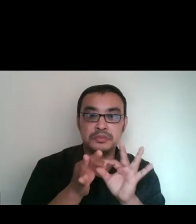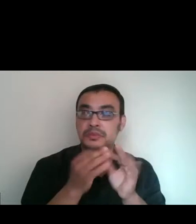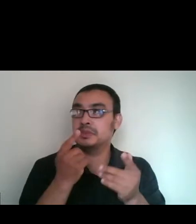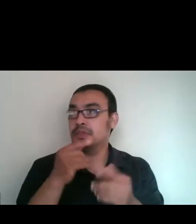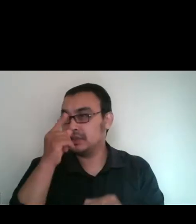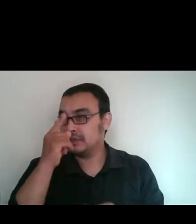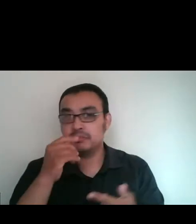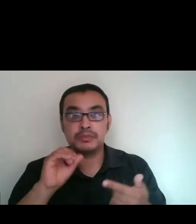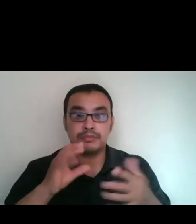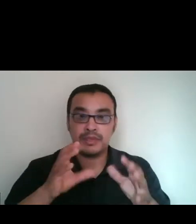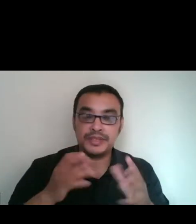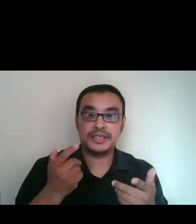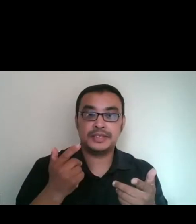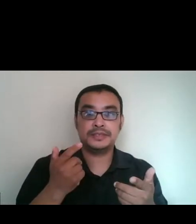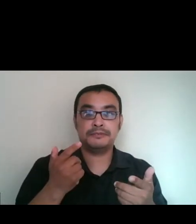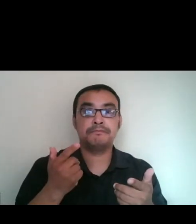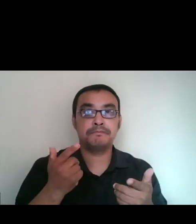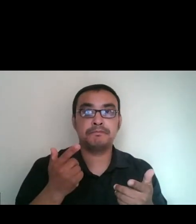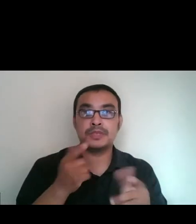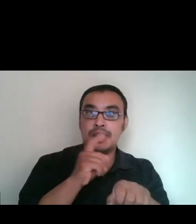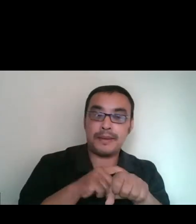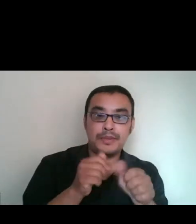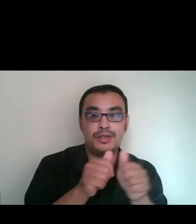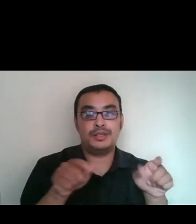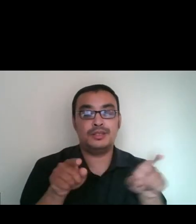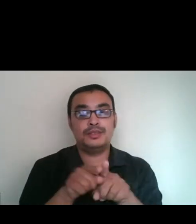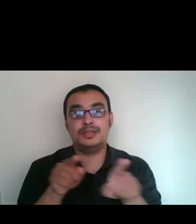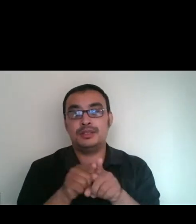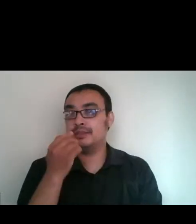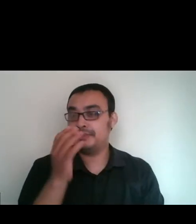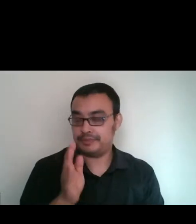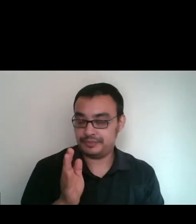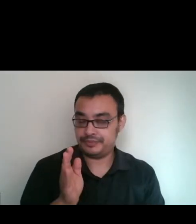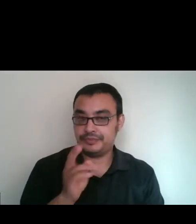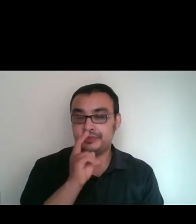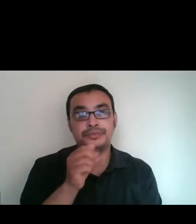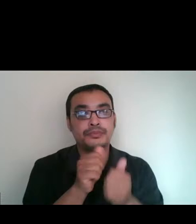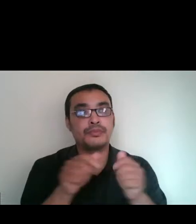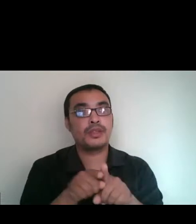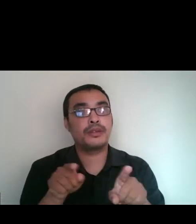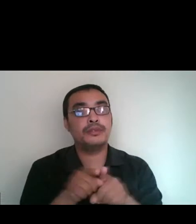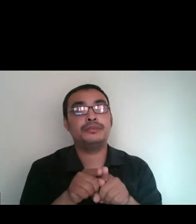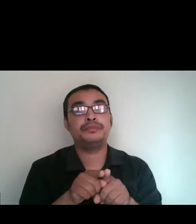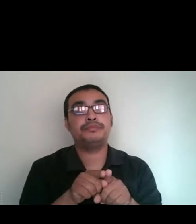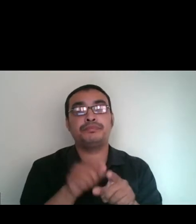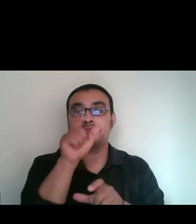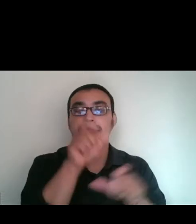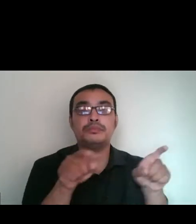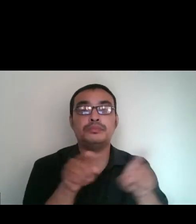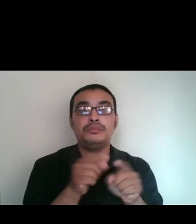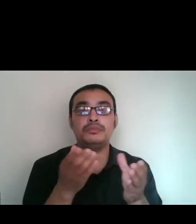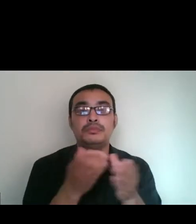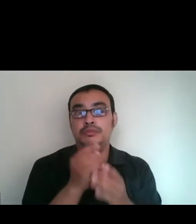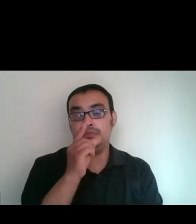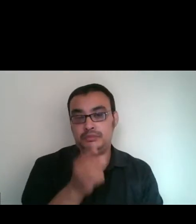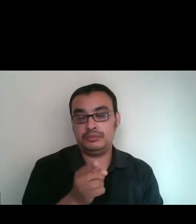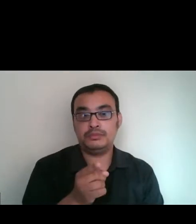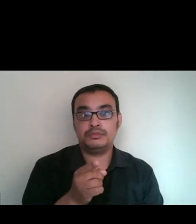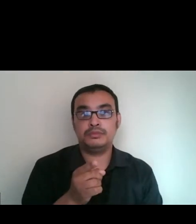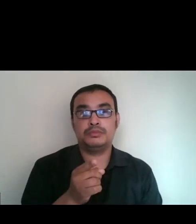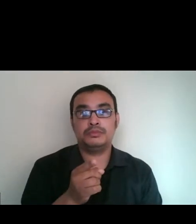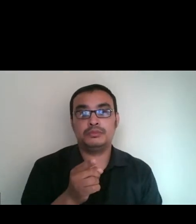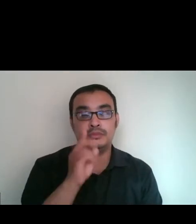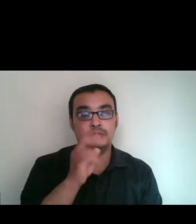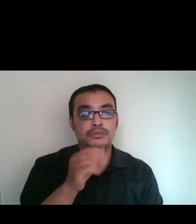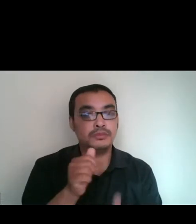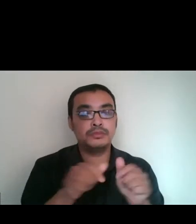technology and with the timing, no? This is only happen when there is a professionalism and the people will come together. That's I felt